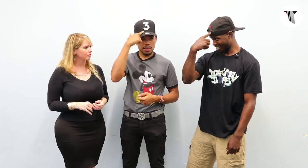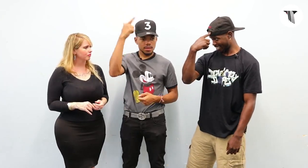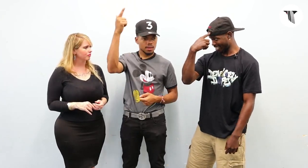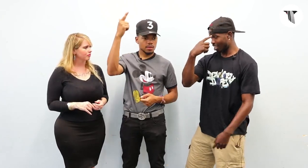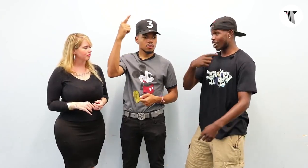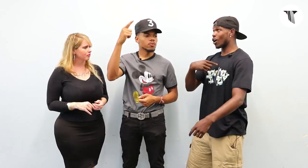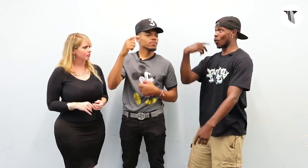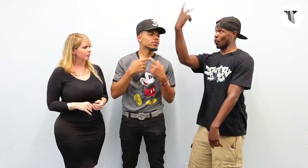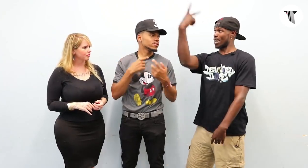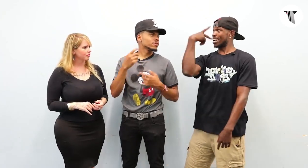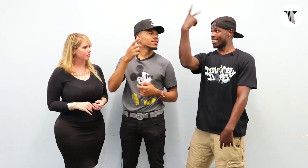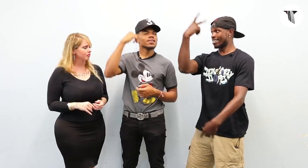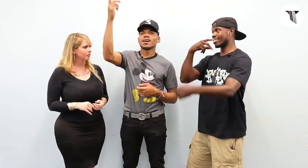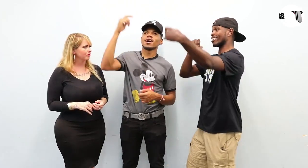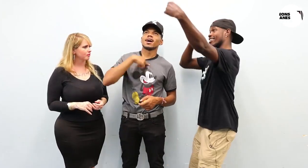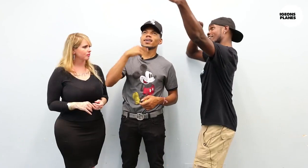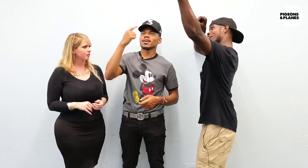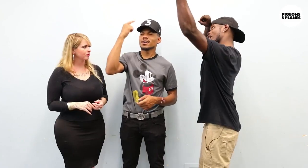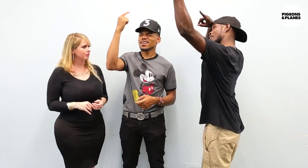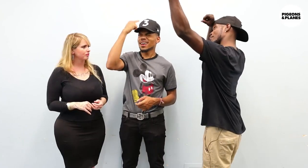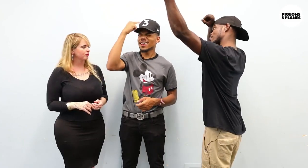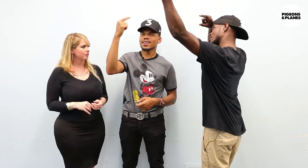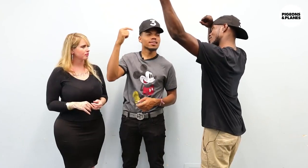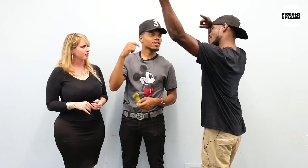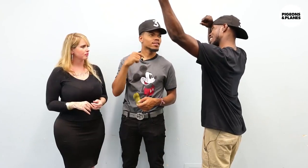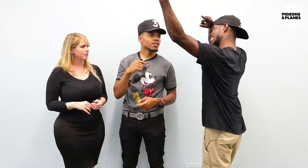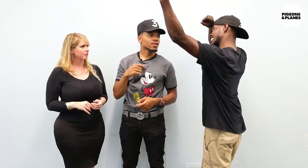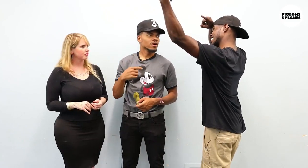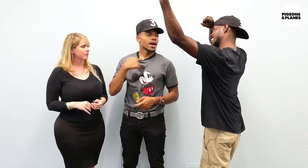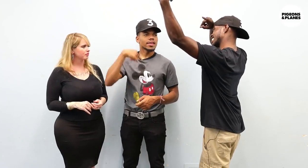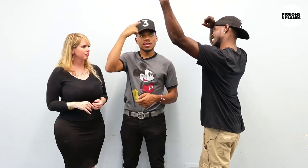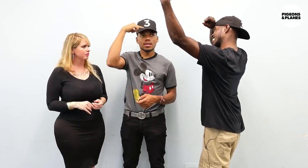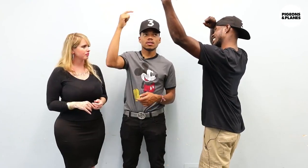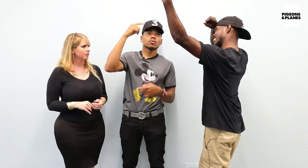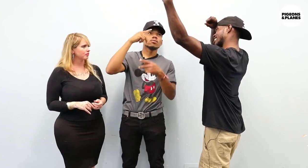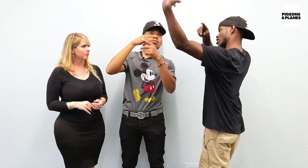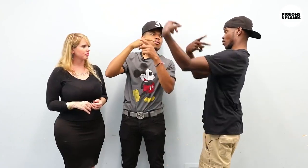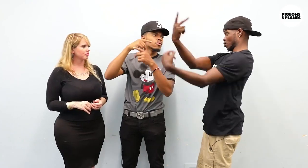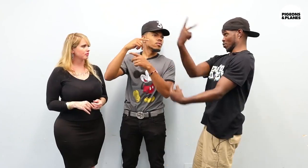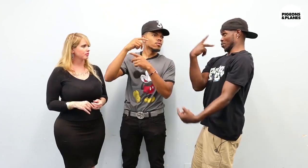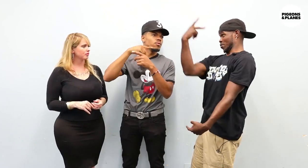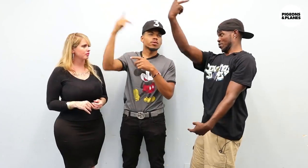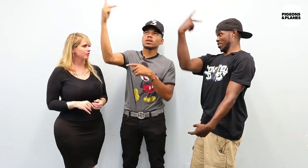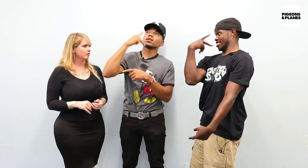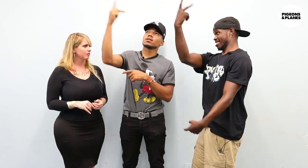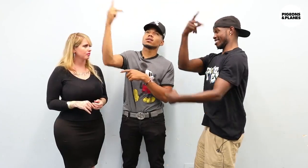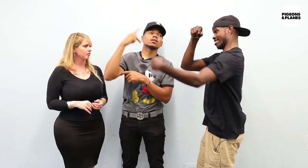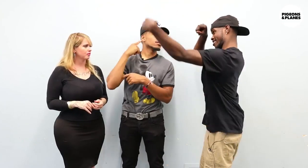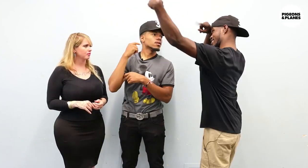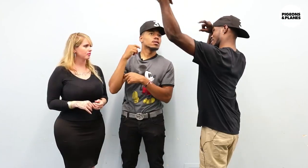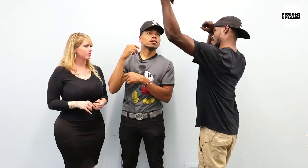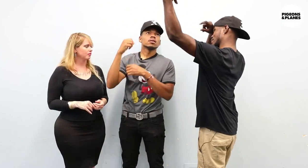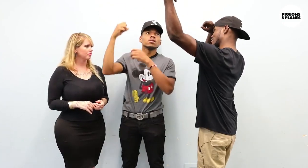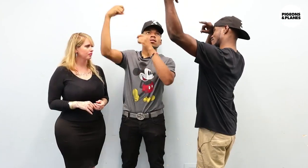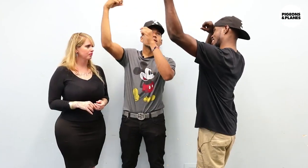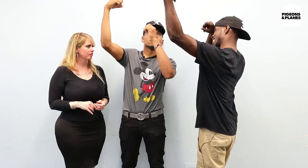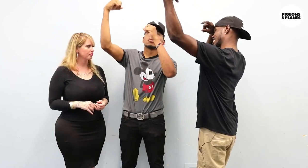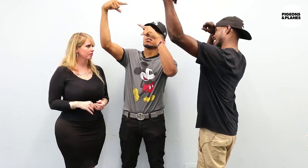I think we meet. We? I meet your fan. I think we. Meet your fan.